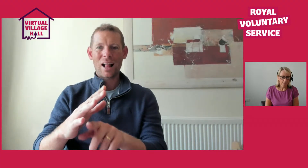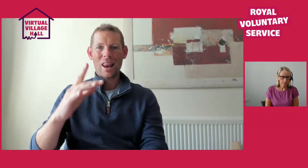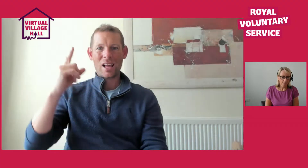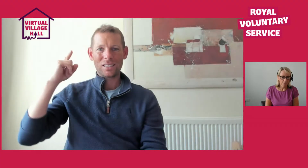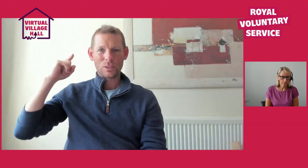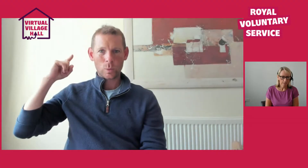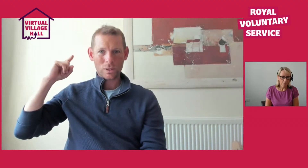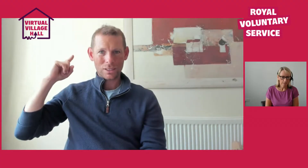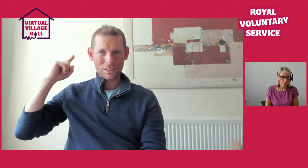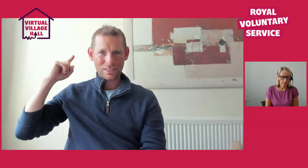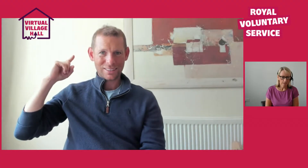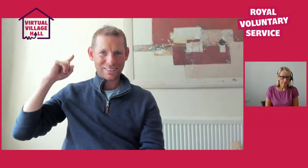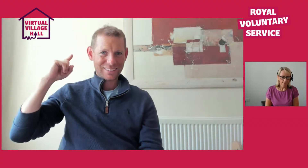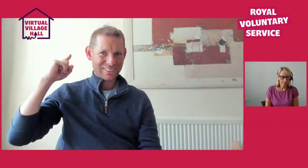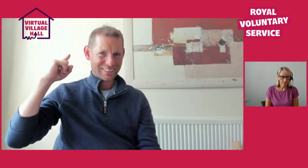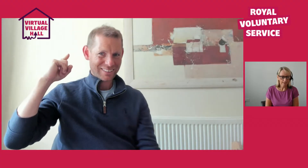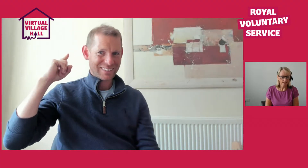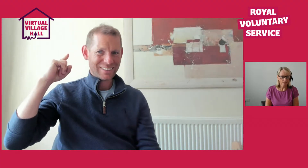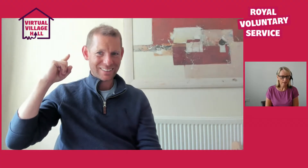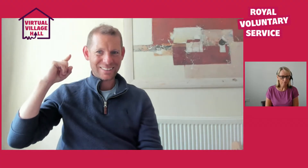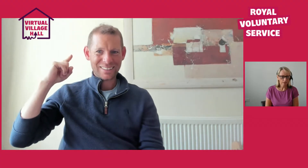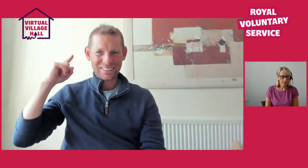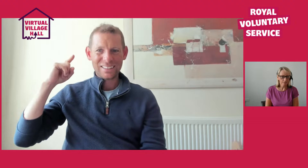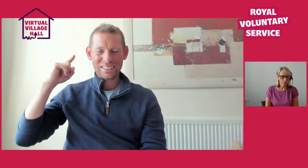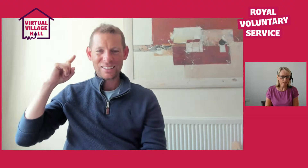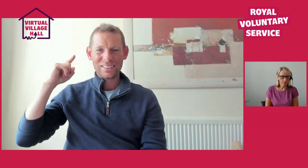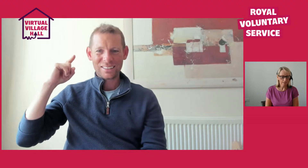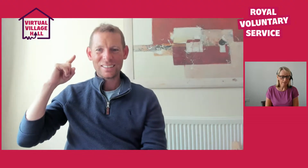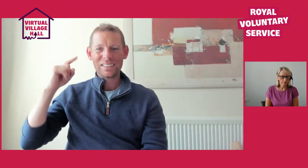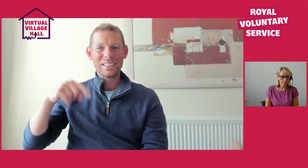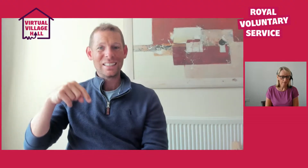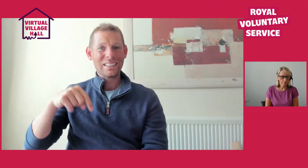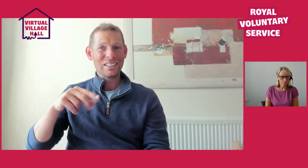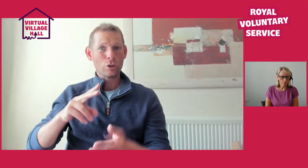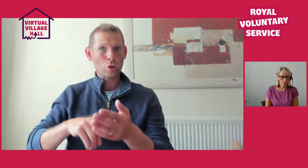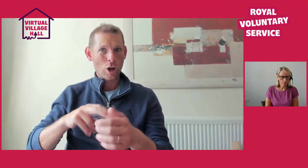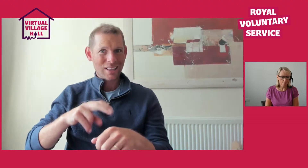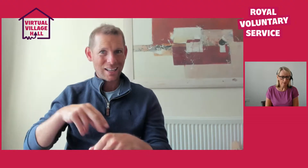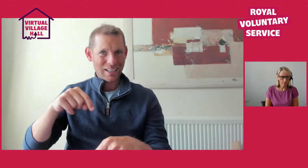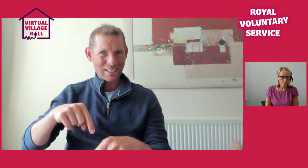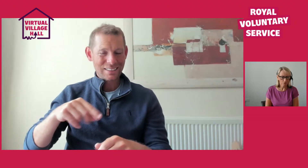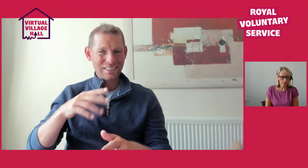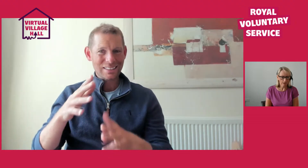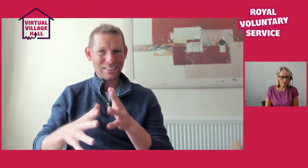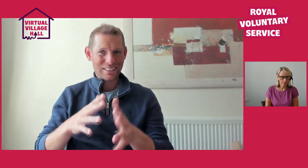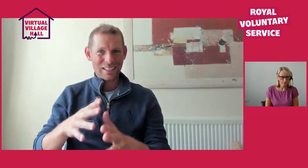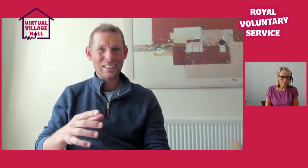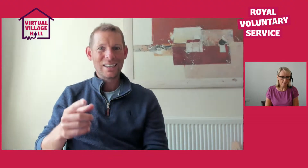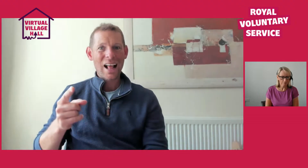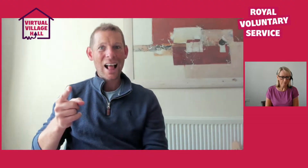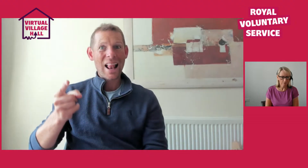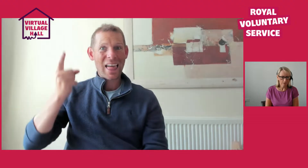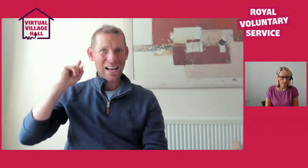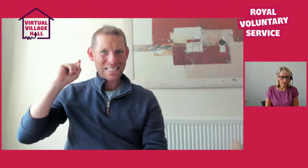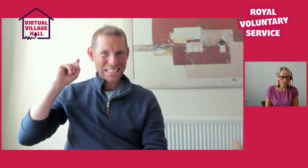actually, I think they signed that for last week in some areas in Northern Ireland.